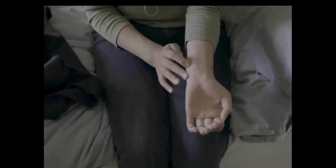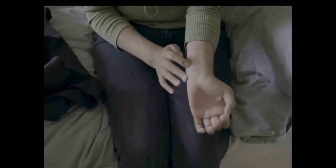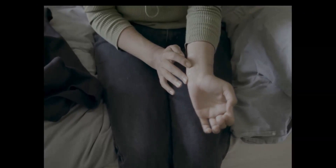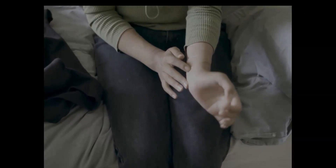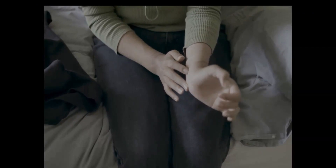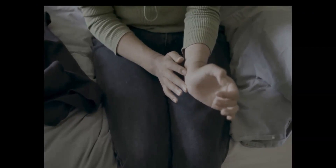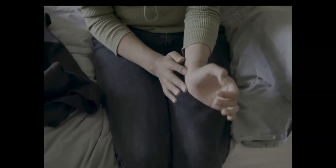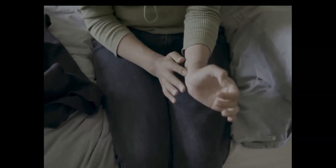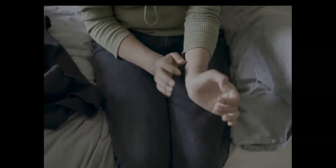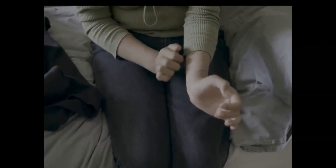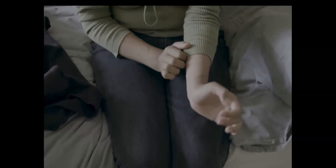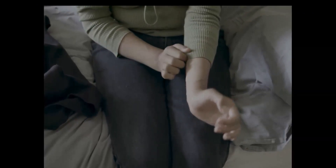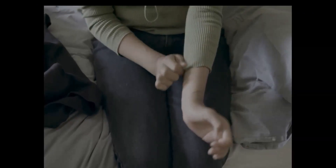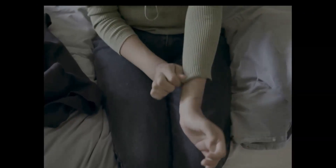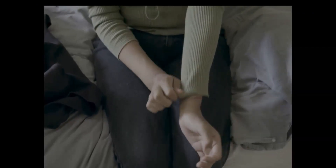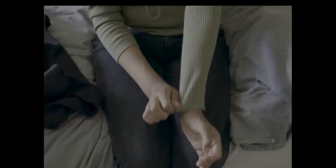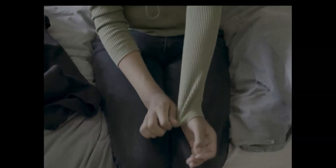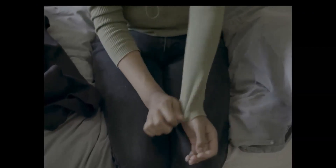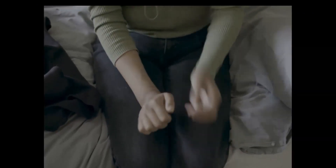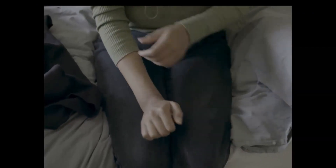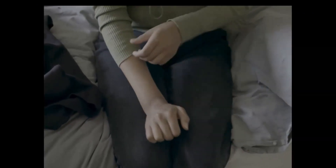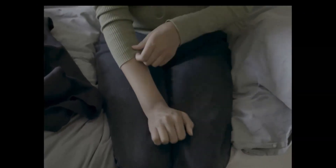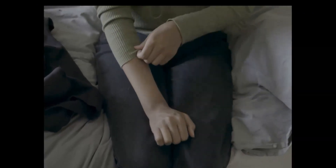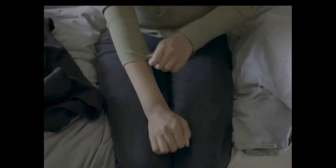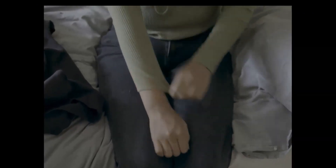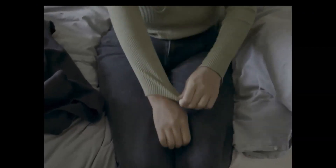There is a sad and lonely girl.